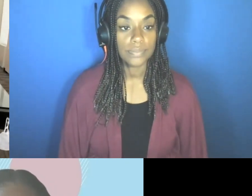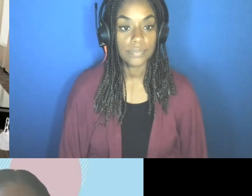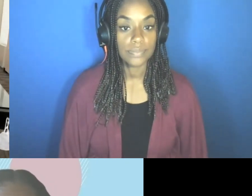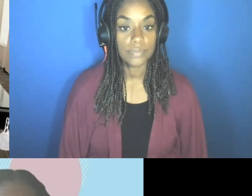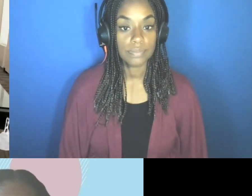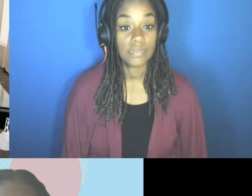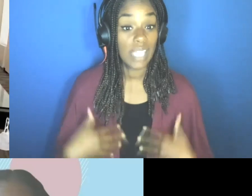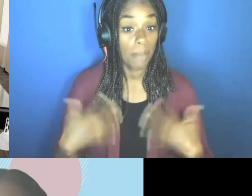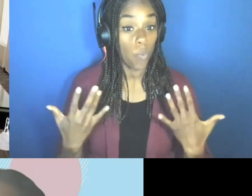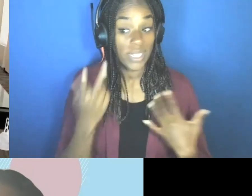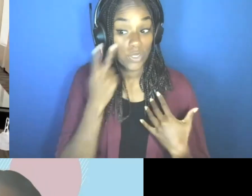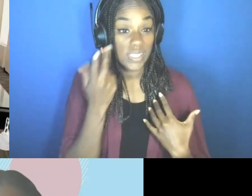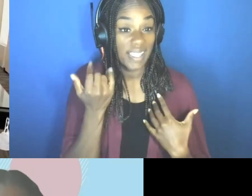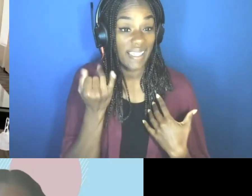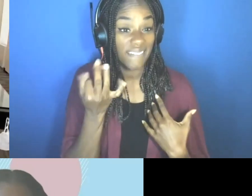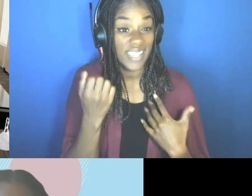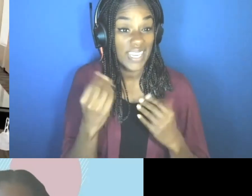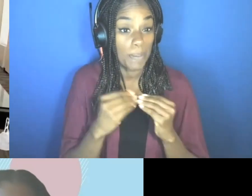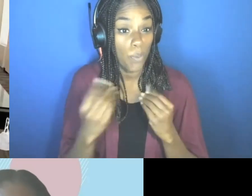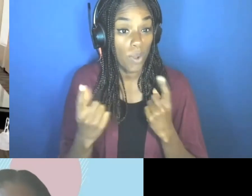Just waiting to see if there are any more questions. Sure.